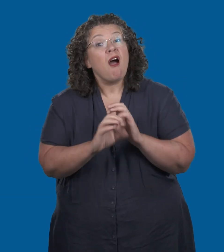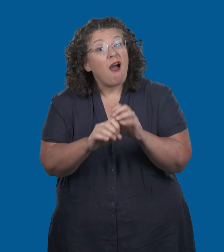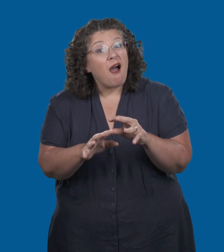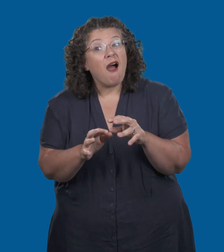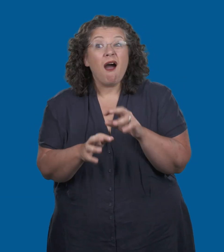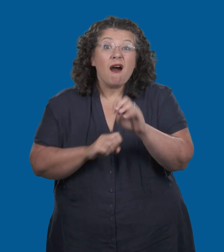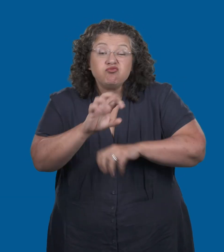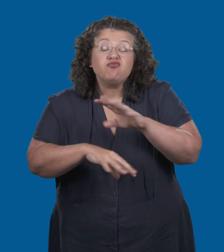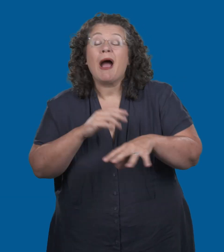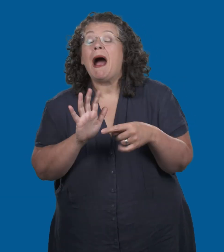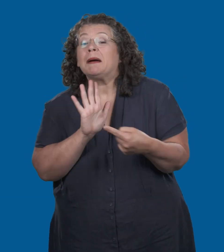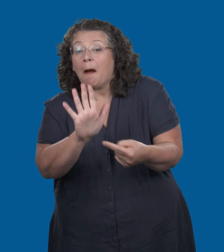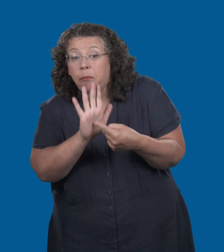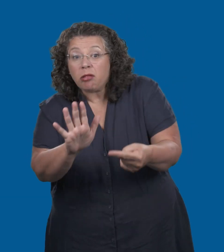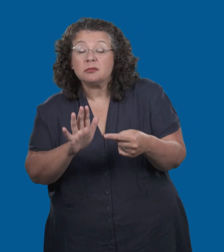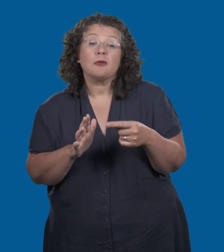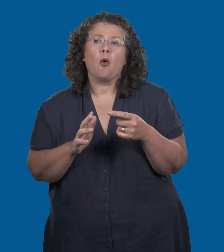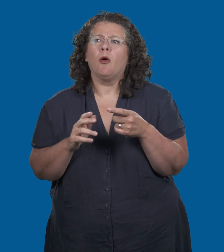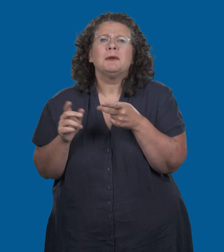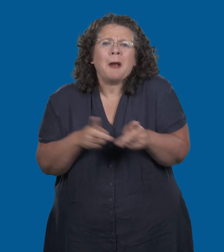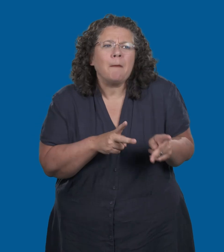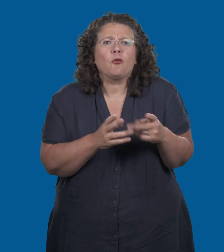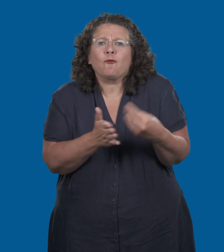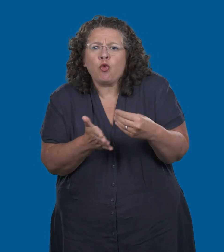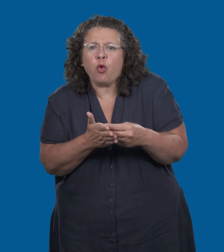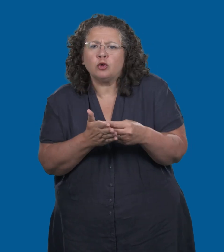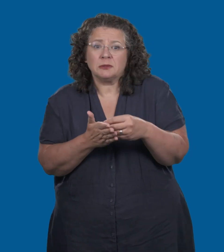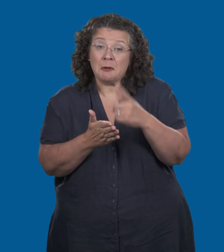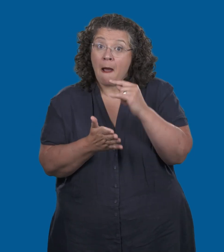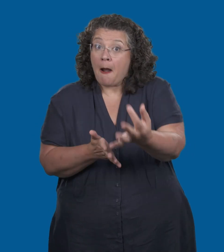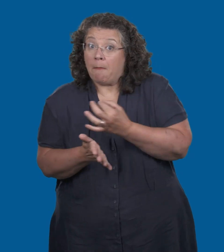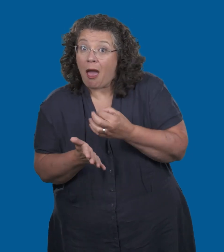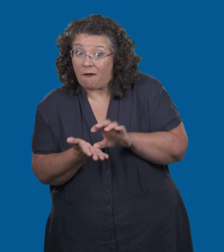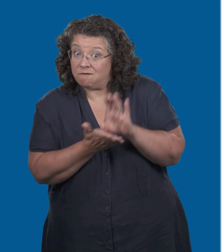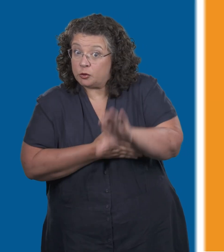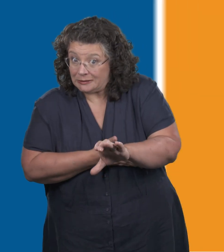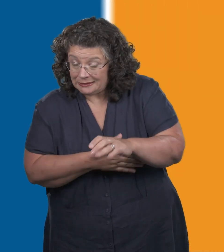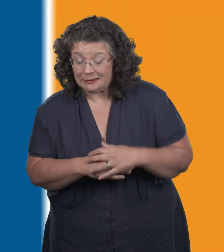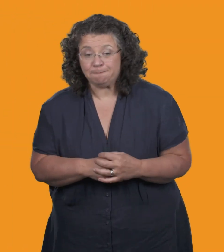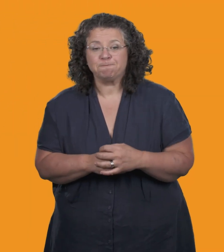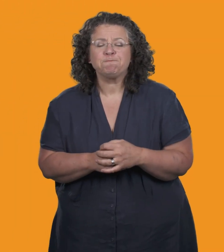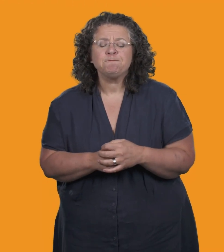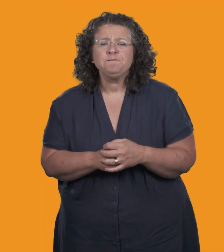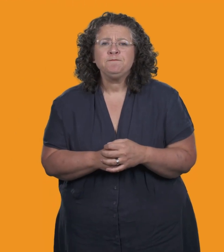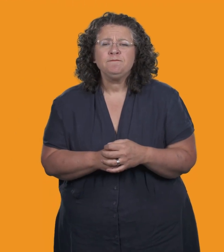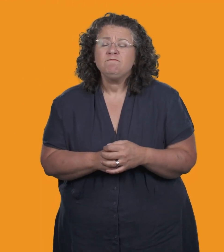Here are some examples of the type of costs you can apply to the fund for help with.